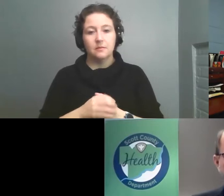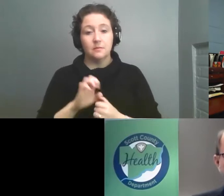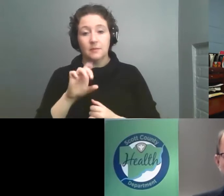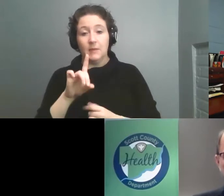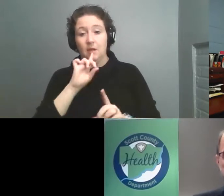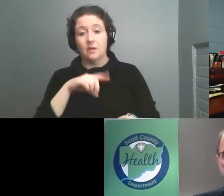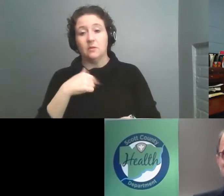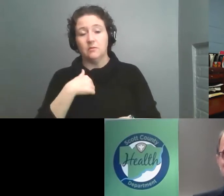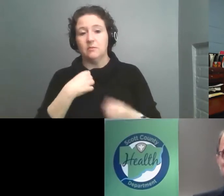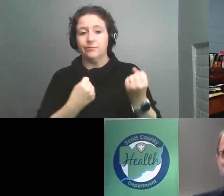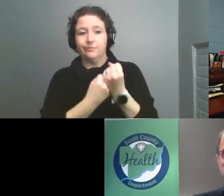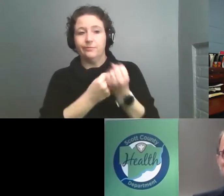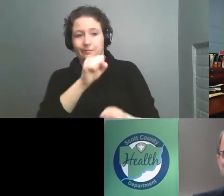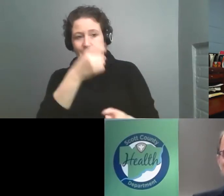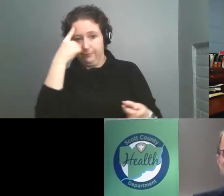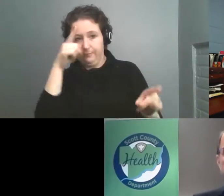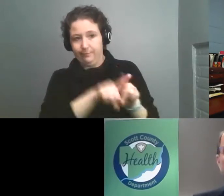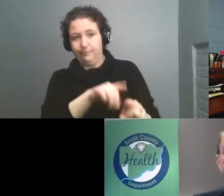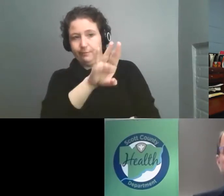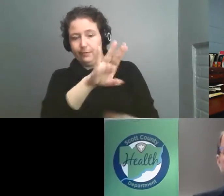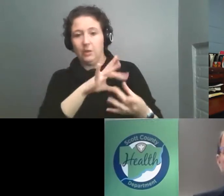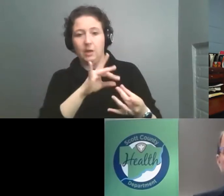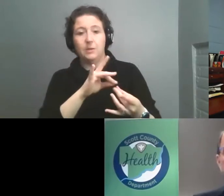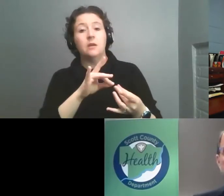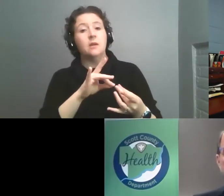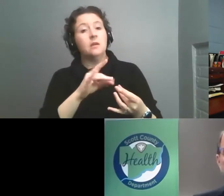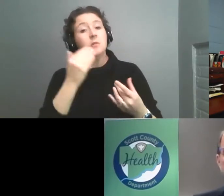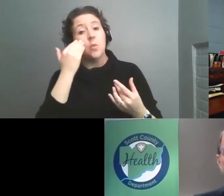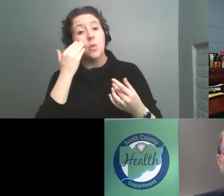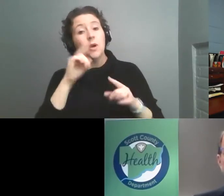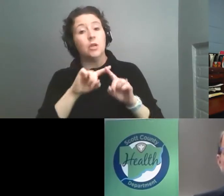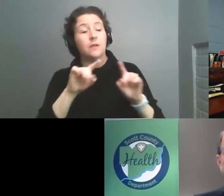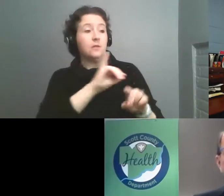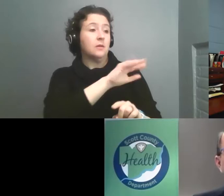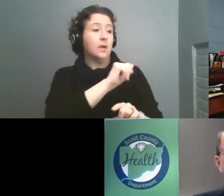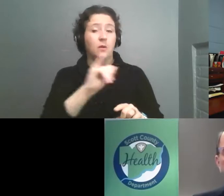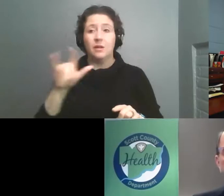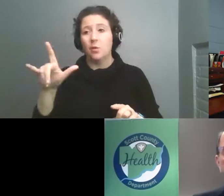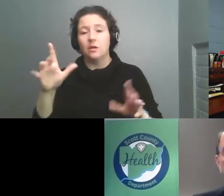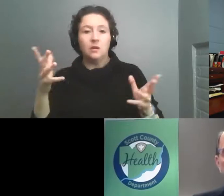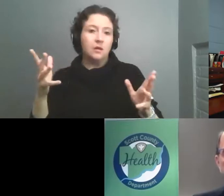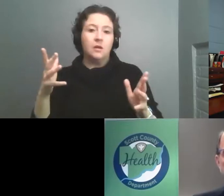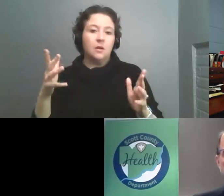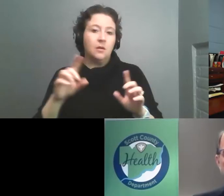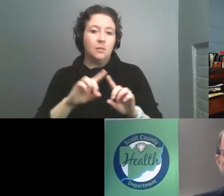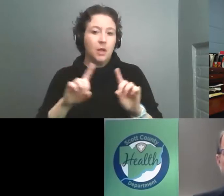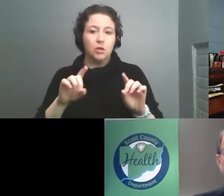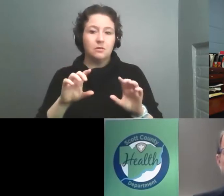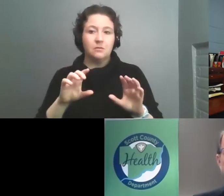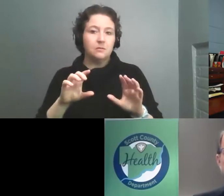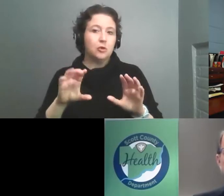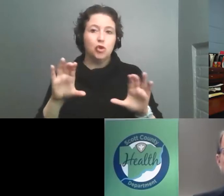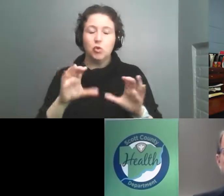Yes, I'd second that. Be aware of the differences between the states, but employ all the measures that